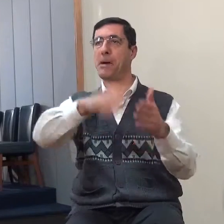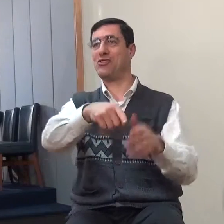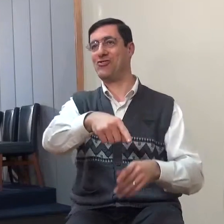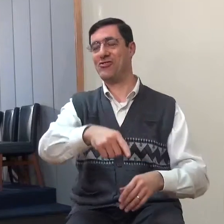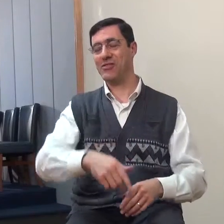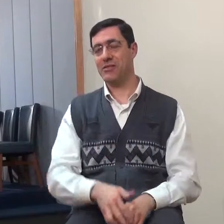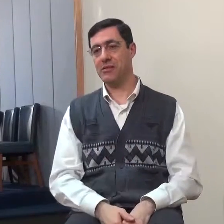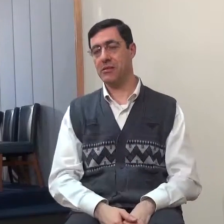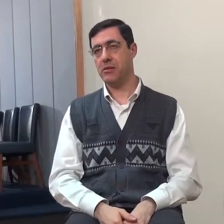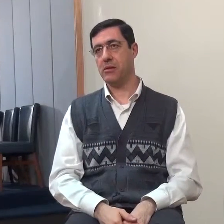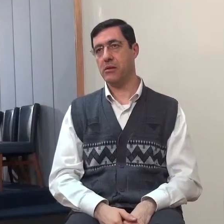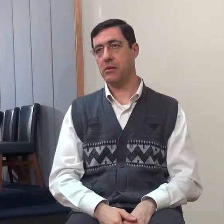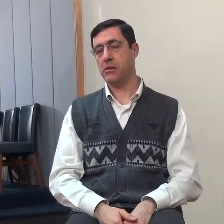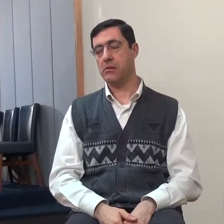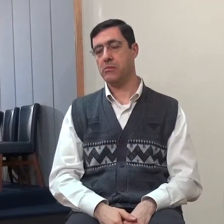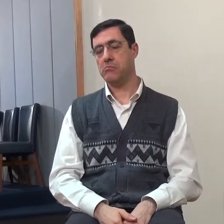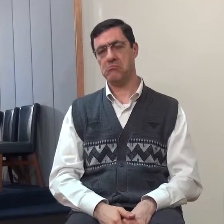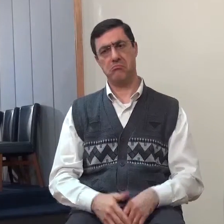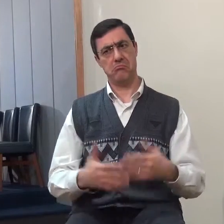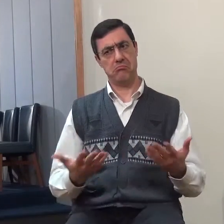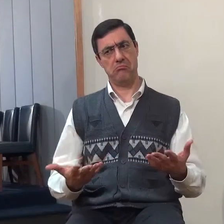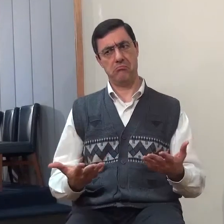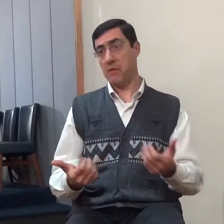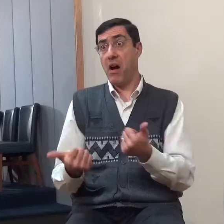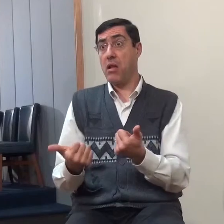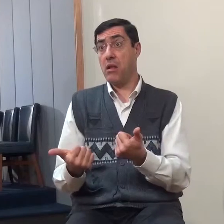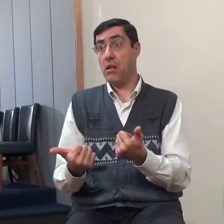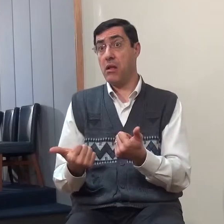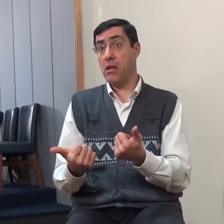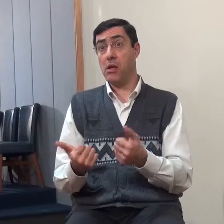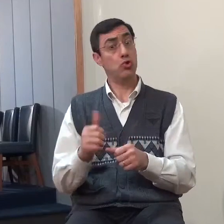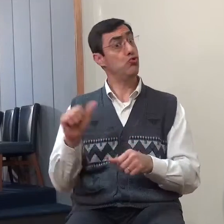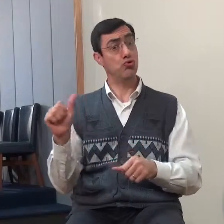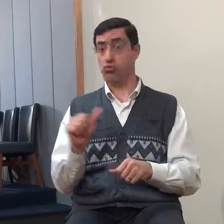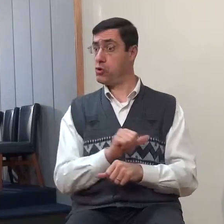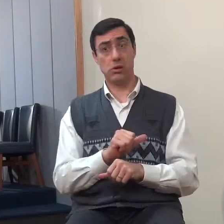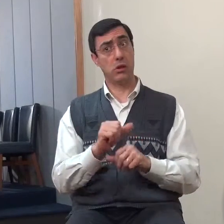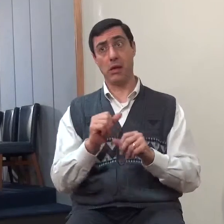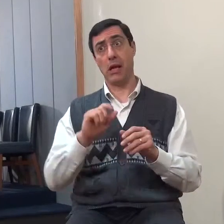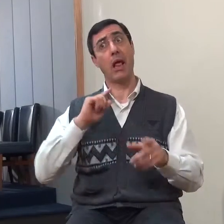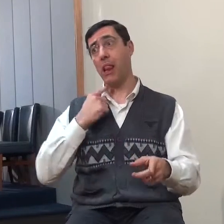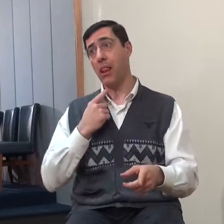that? Is the Lord going to contradict that? Well, in a measure, he is.